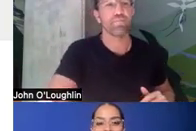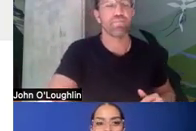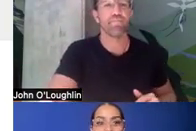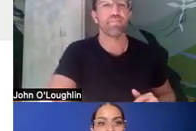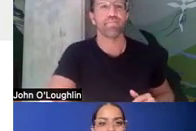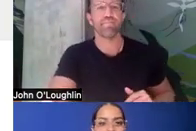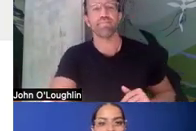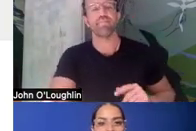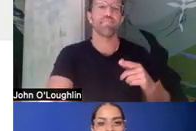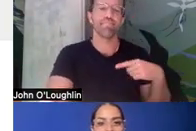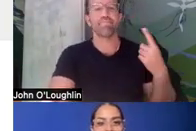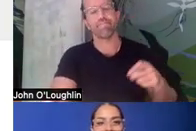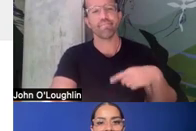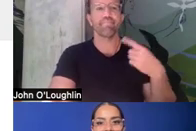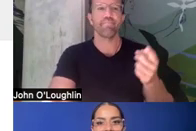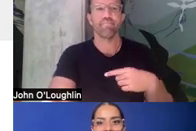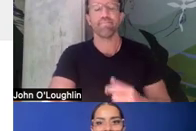And so now we can get started.